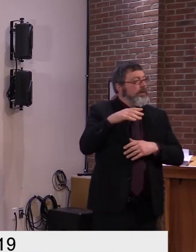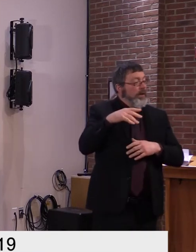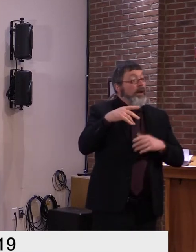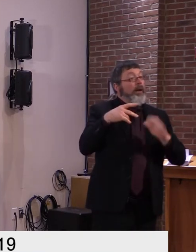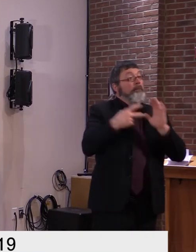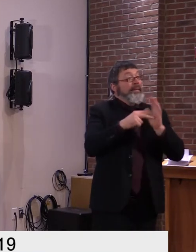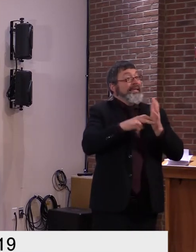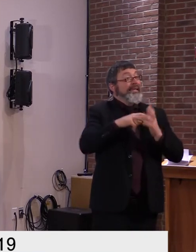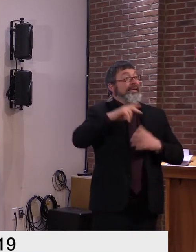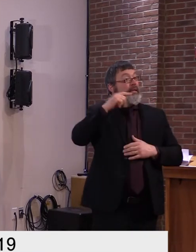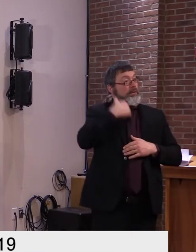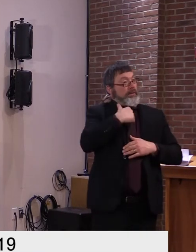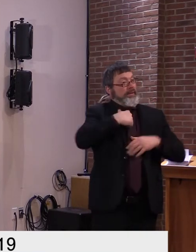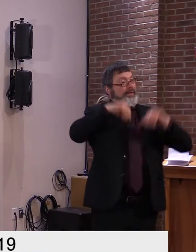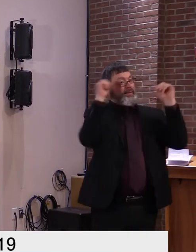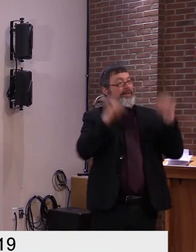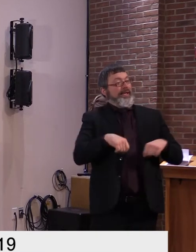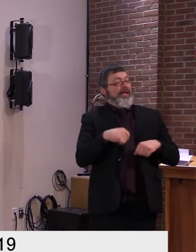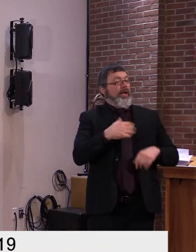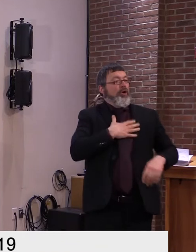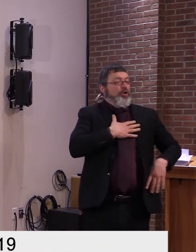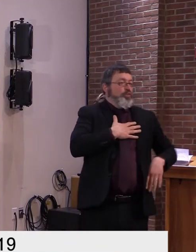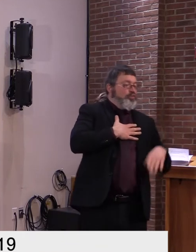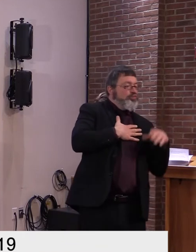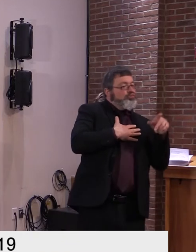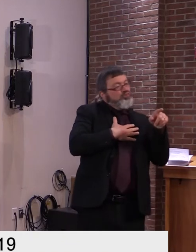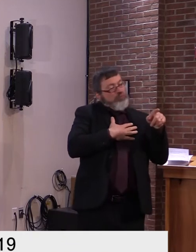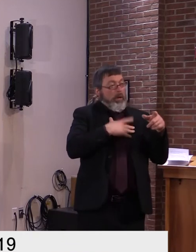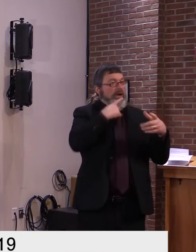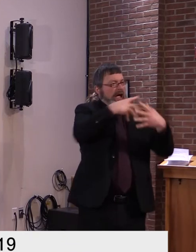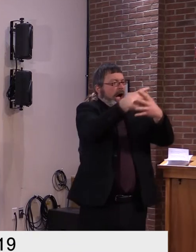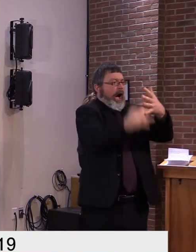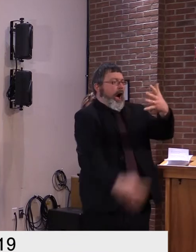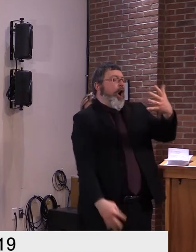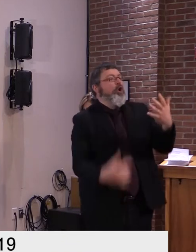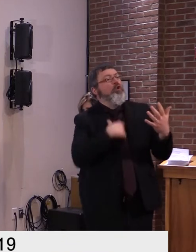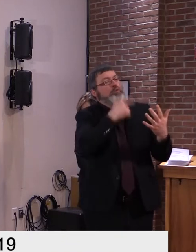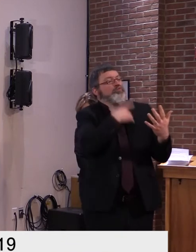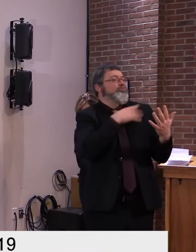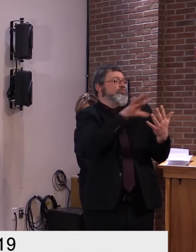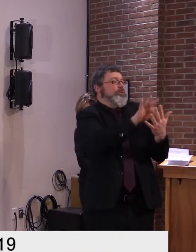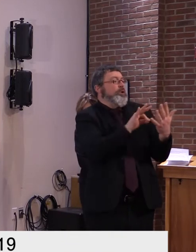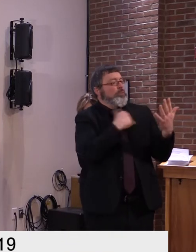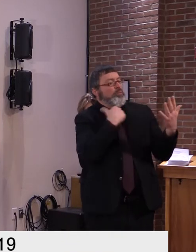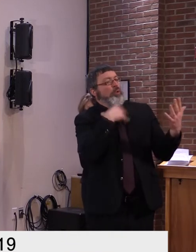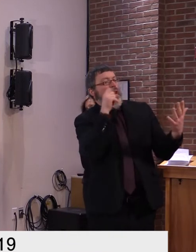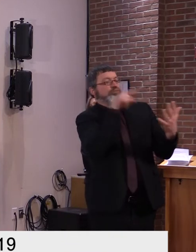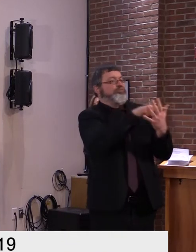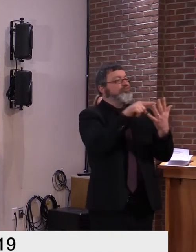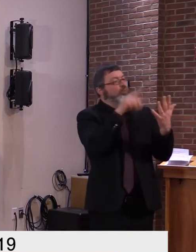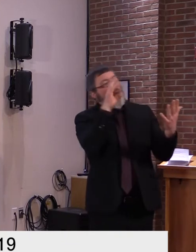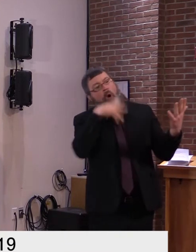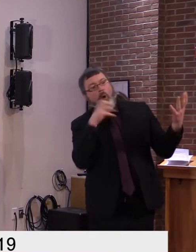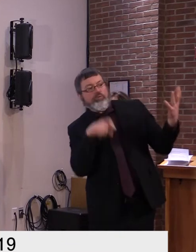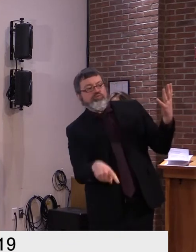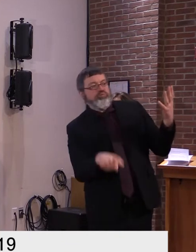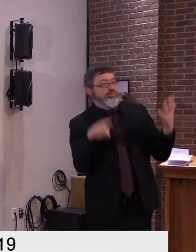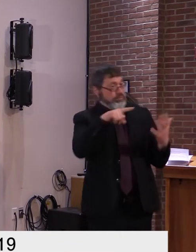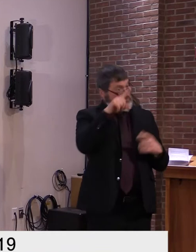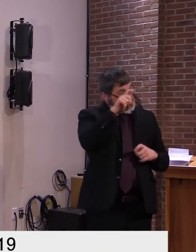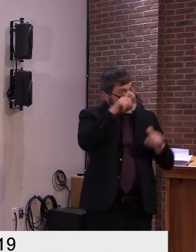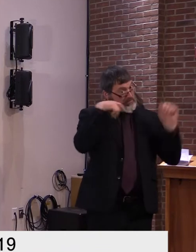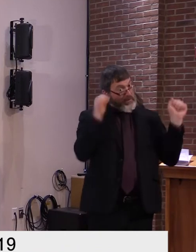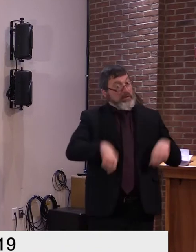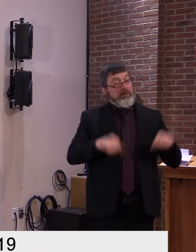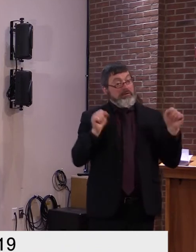is approved. Do you have any, guidance at this point on that? Yeah,